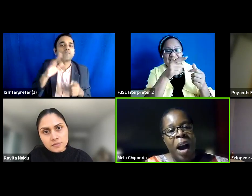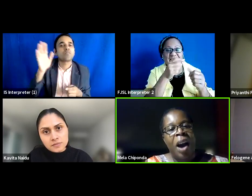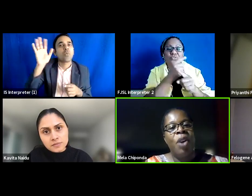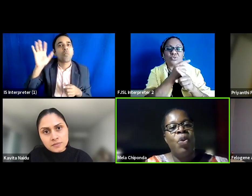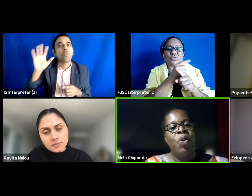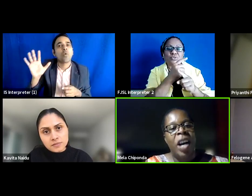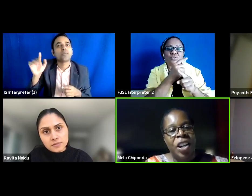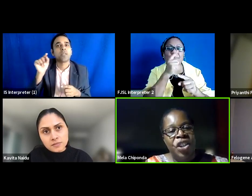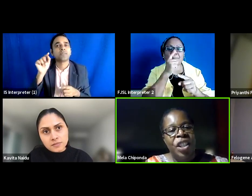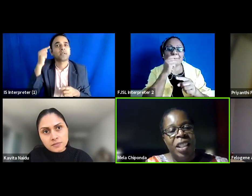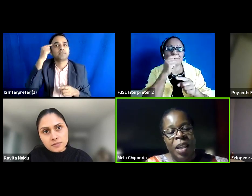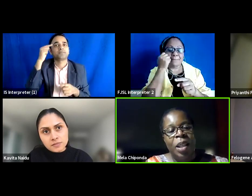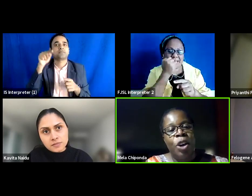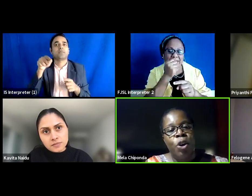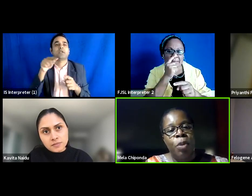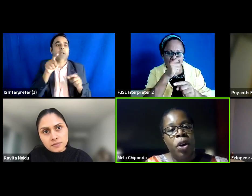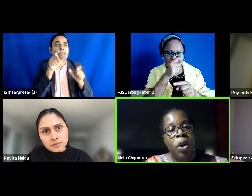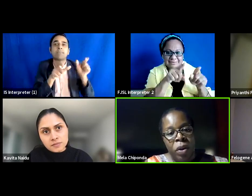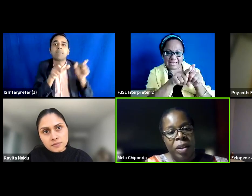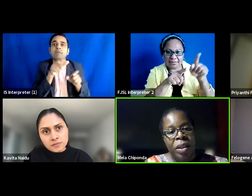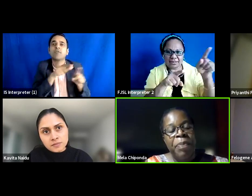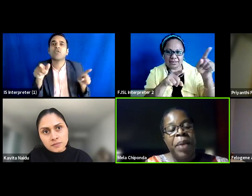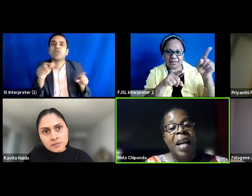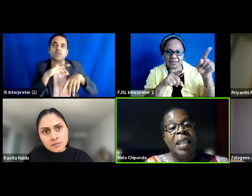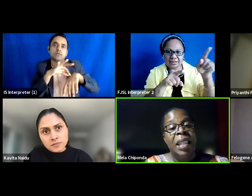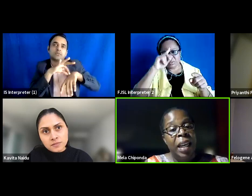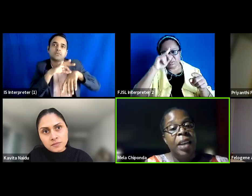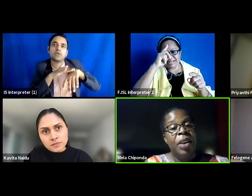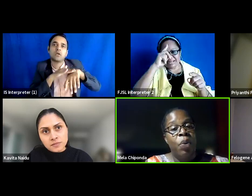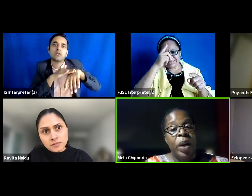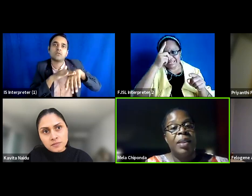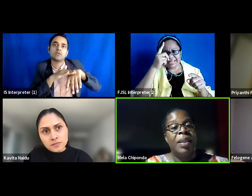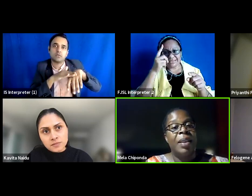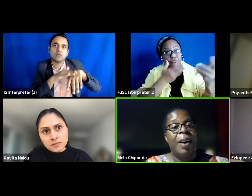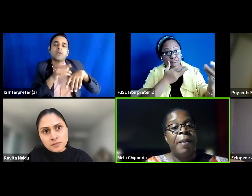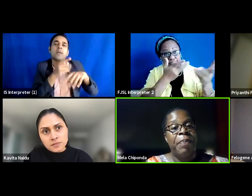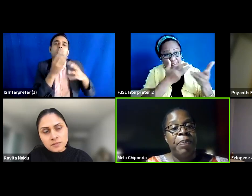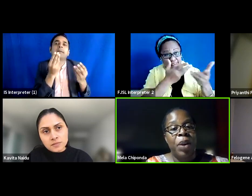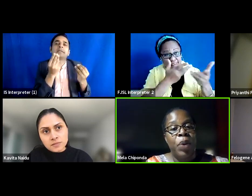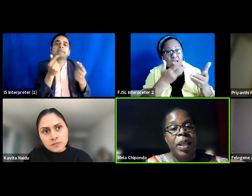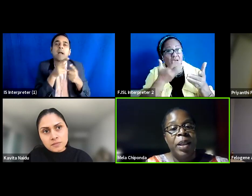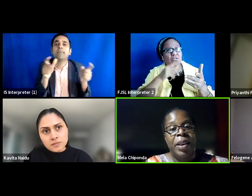understand how countries in the global north are dealing